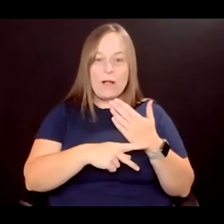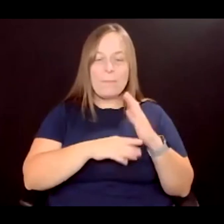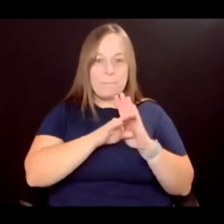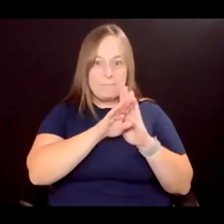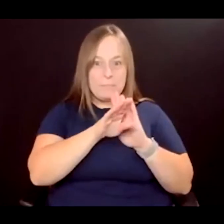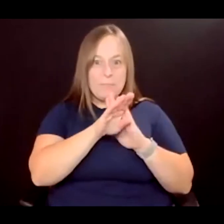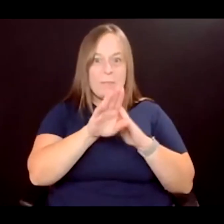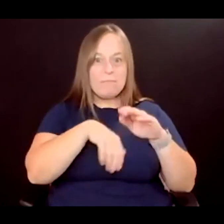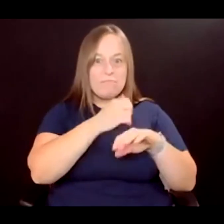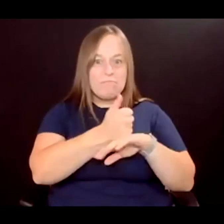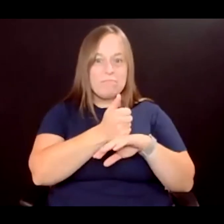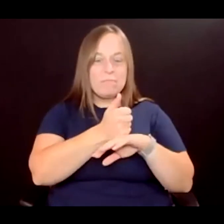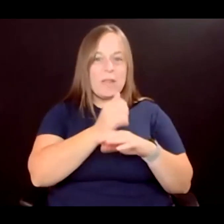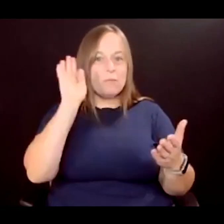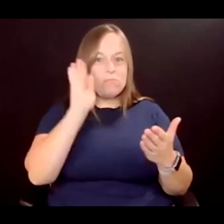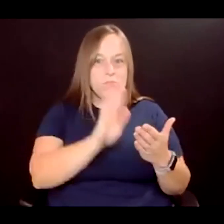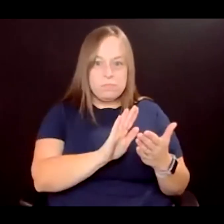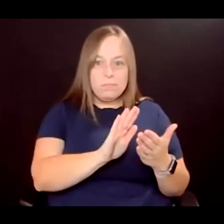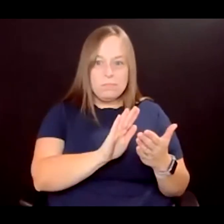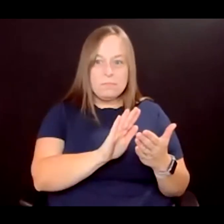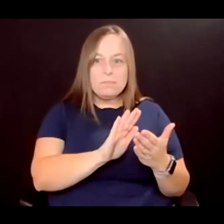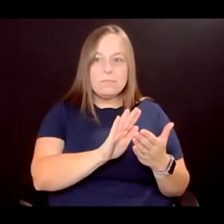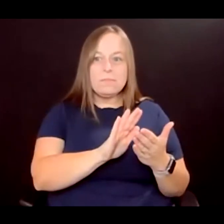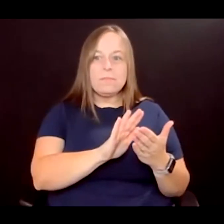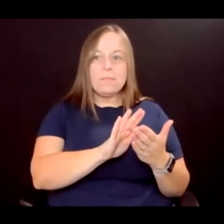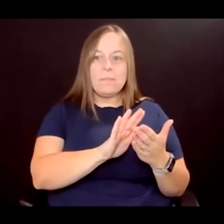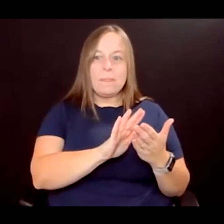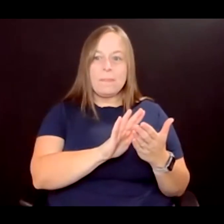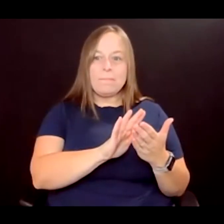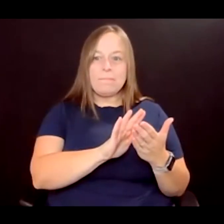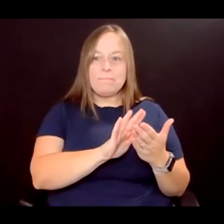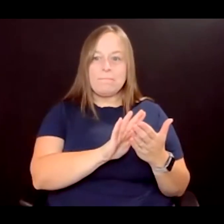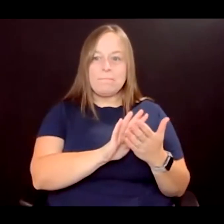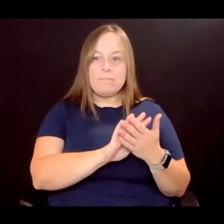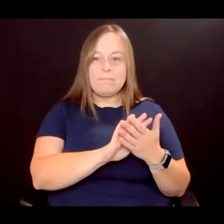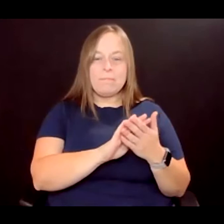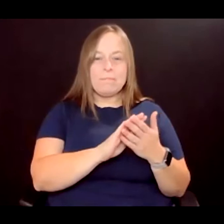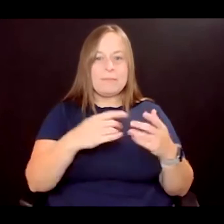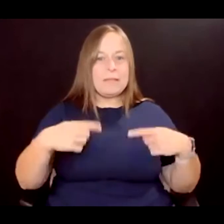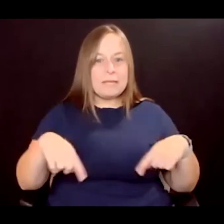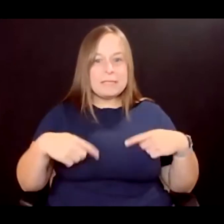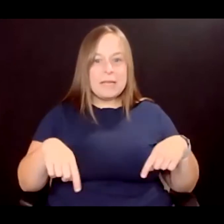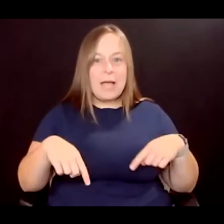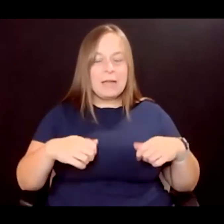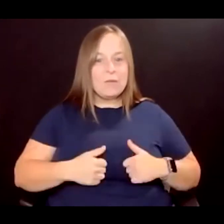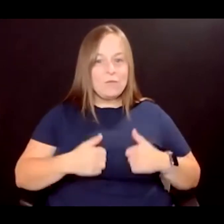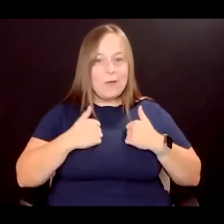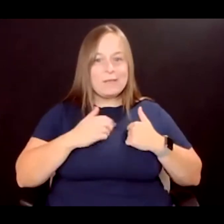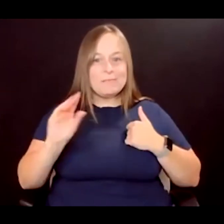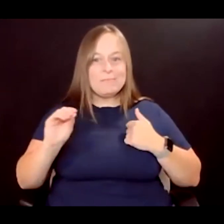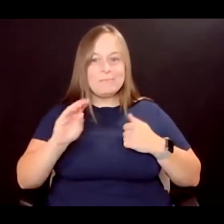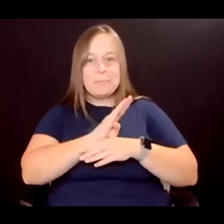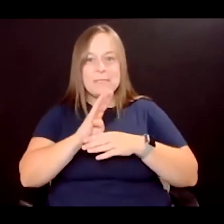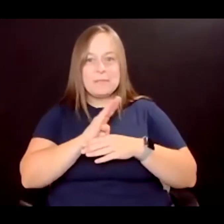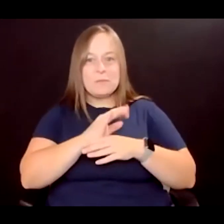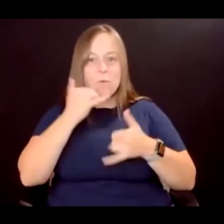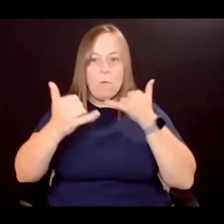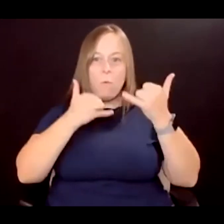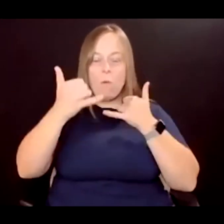beholden to the people of Albany, just as we've been doing so as a family for 78 years. To me, it's all about